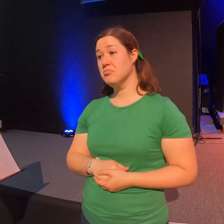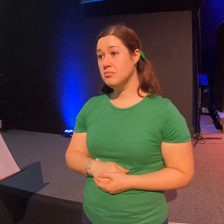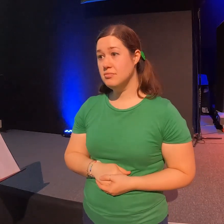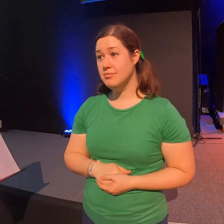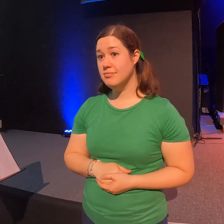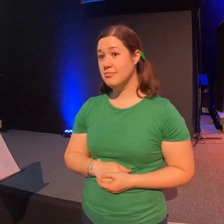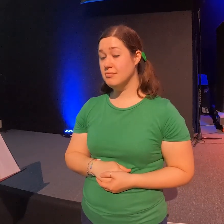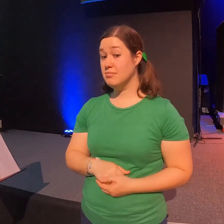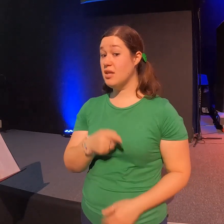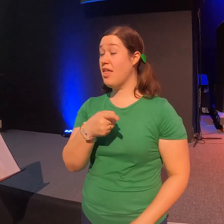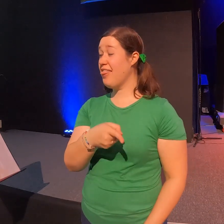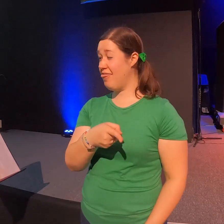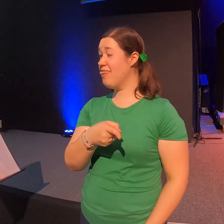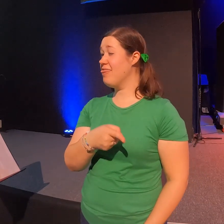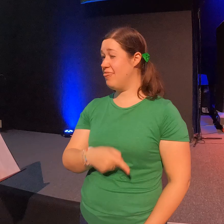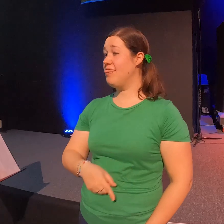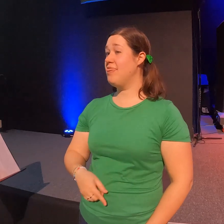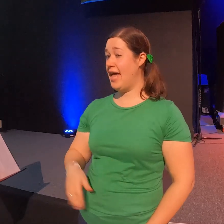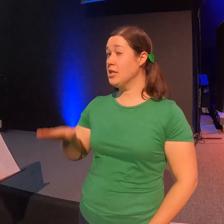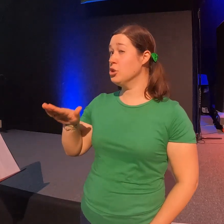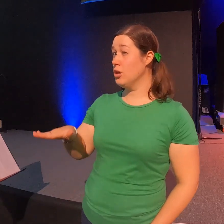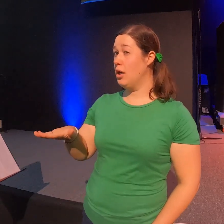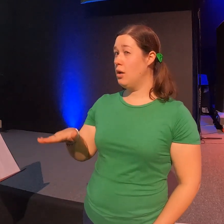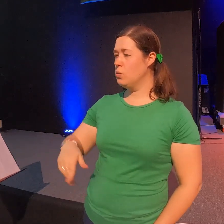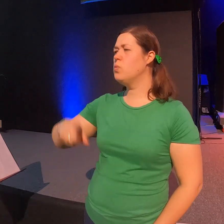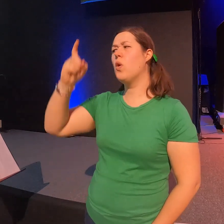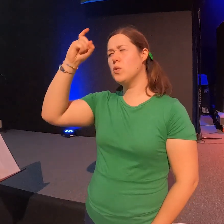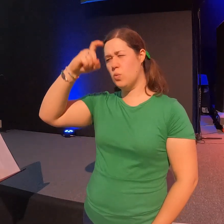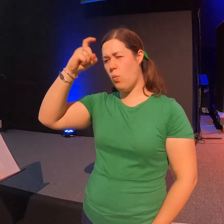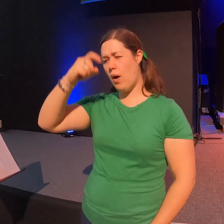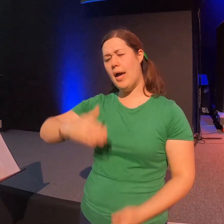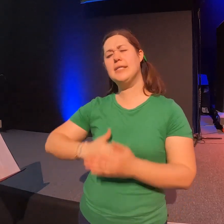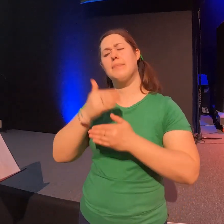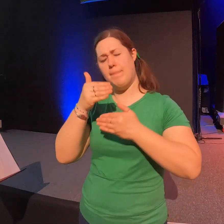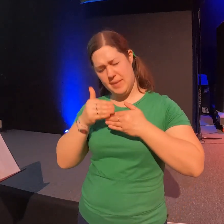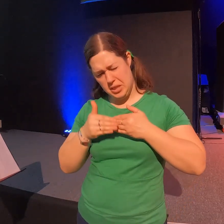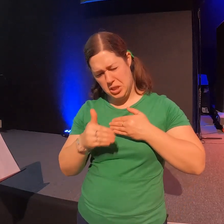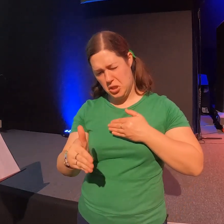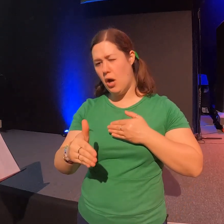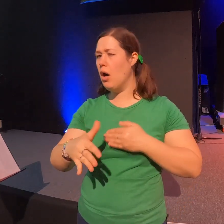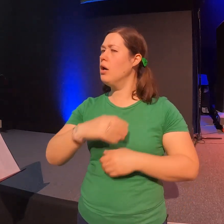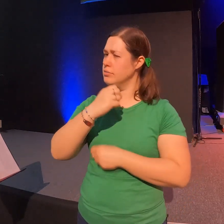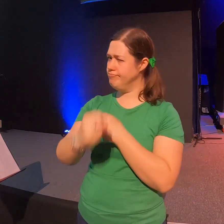That child was wise beyond his years.